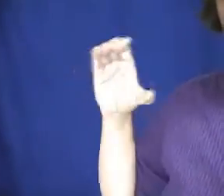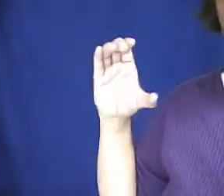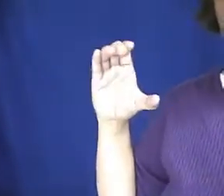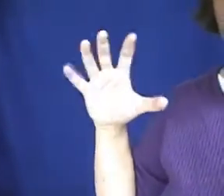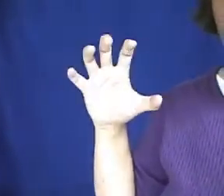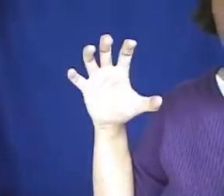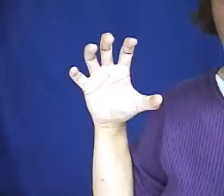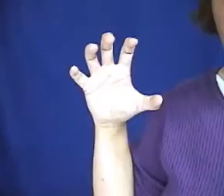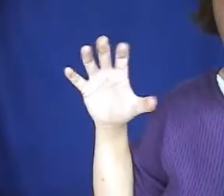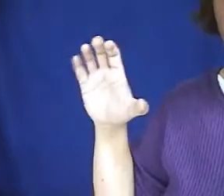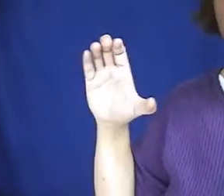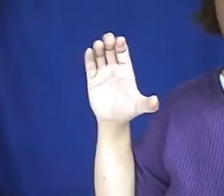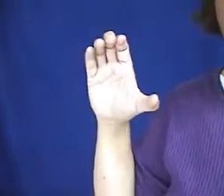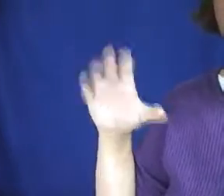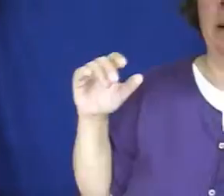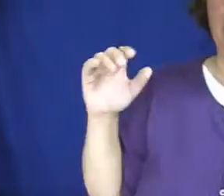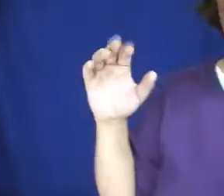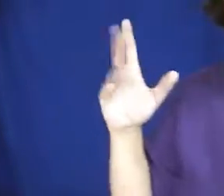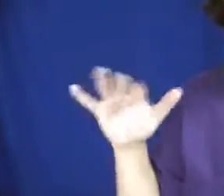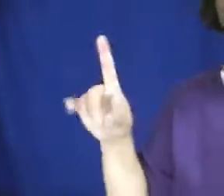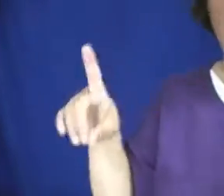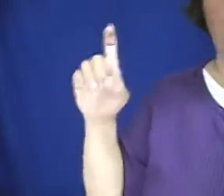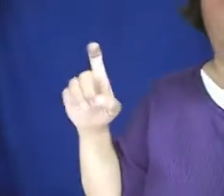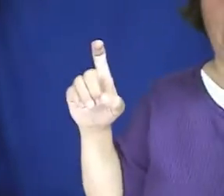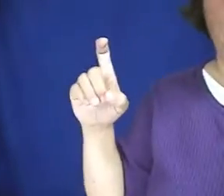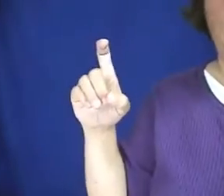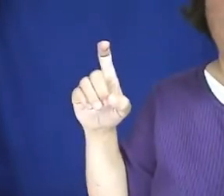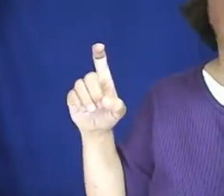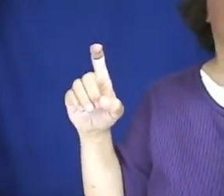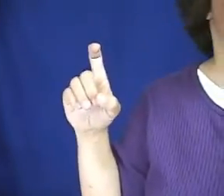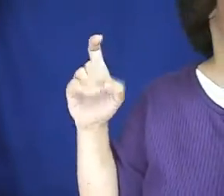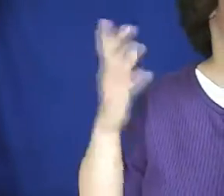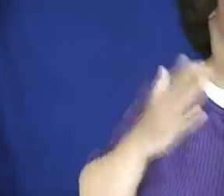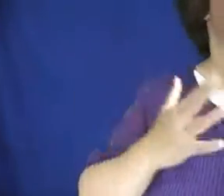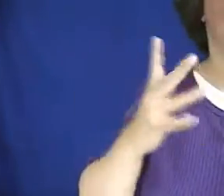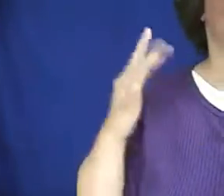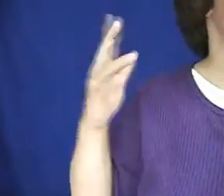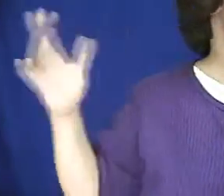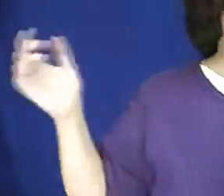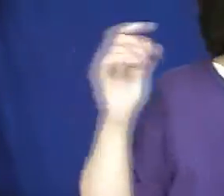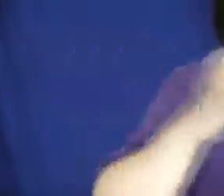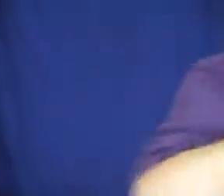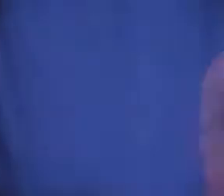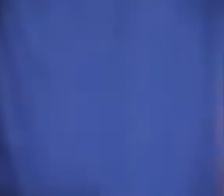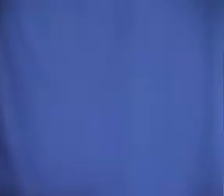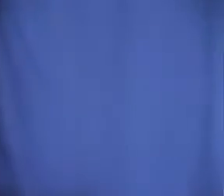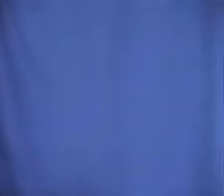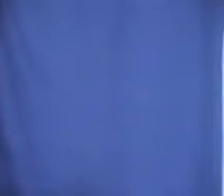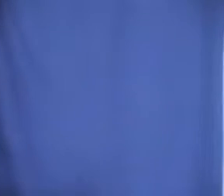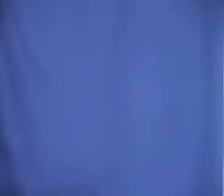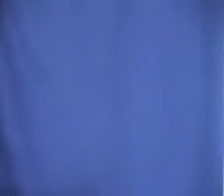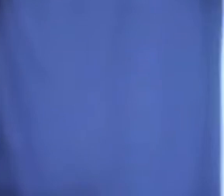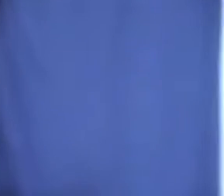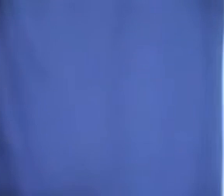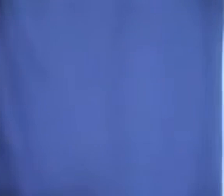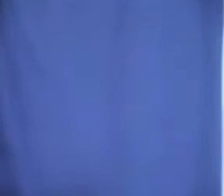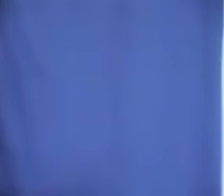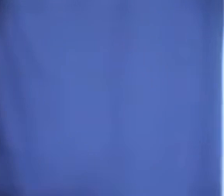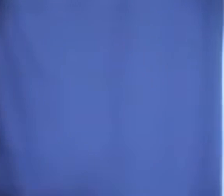Not a fake C. So let's see, we're up to 100. From here on out, let me find my paper,